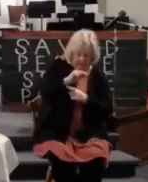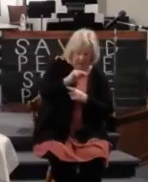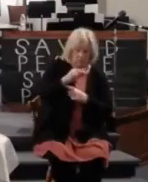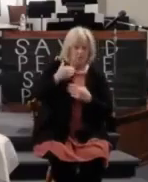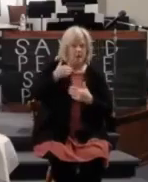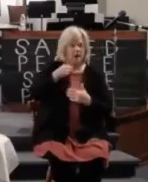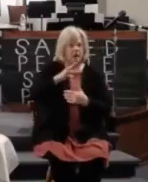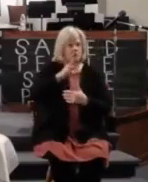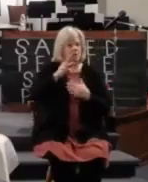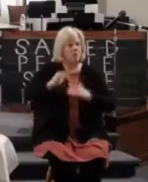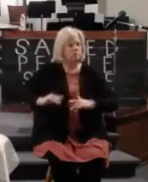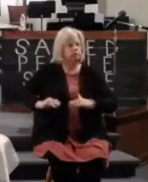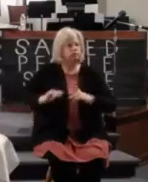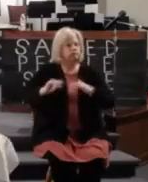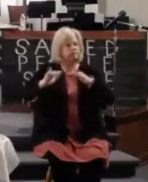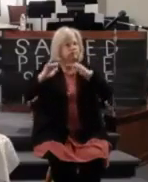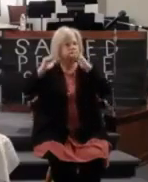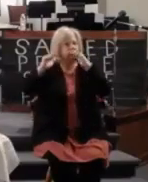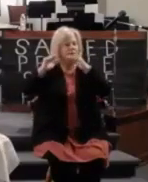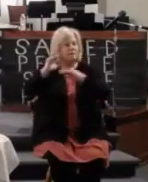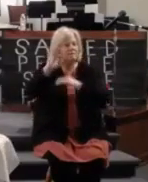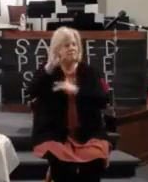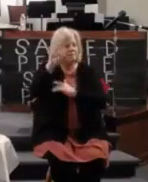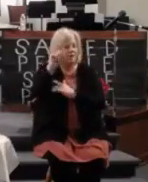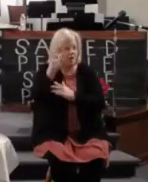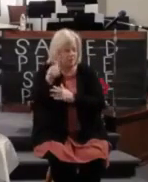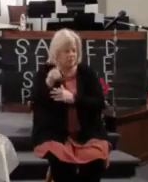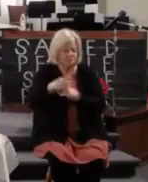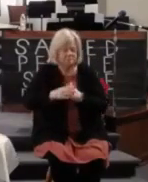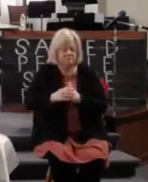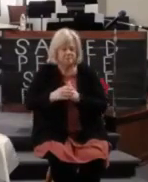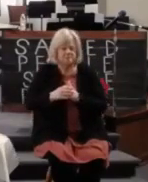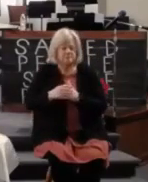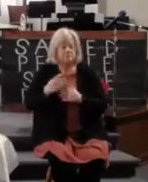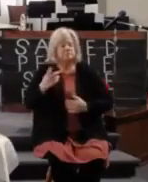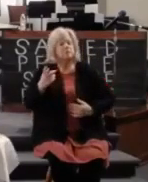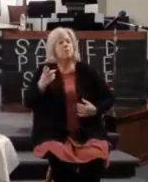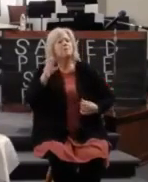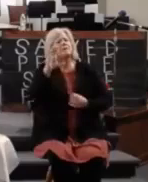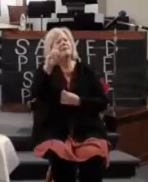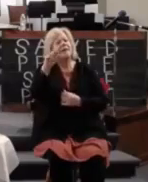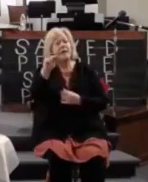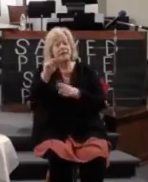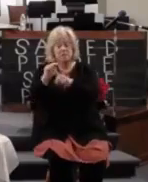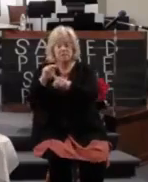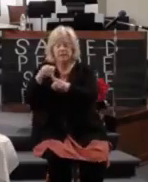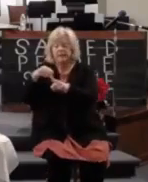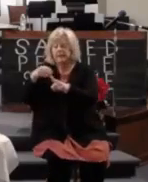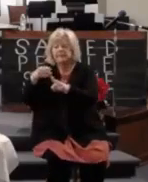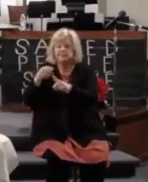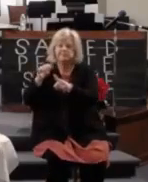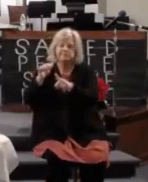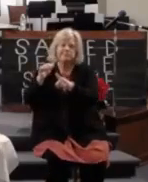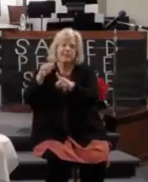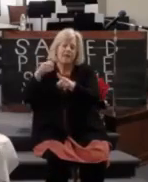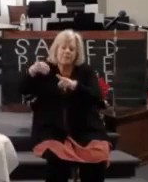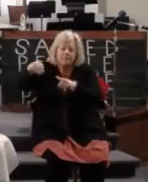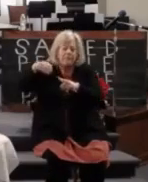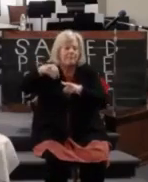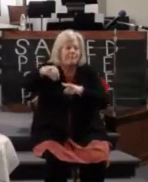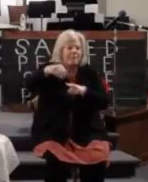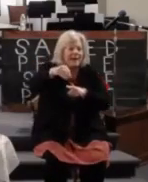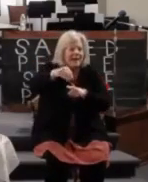To live like Cain is to plant seeds of jealousy that grows and bears fruit